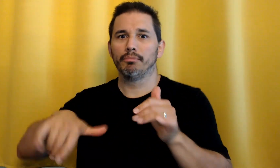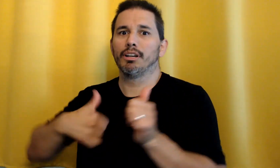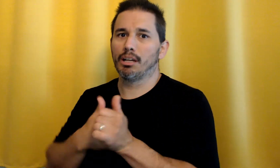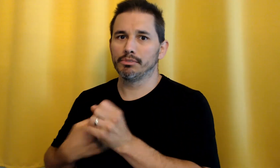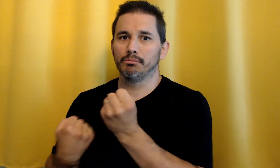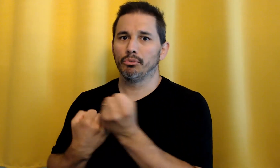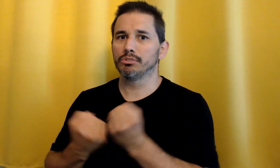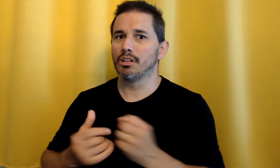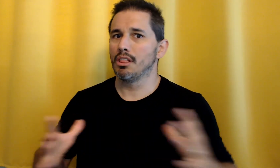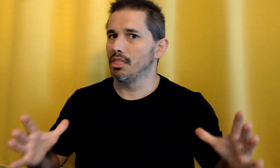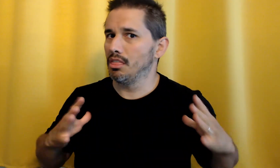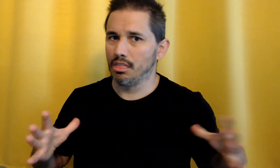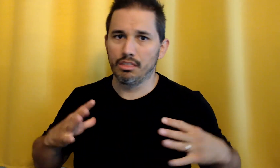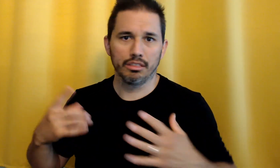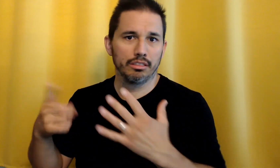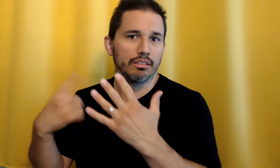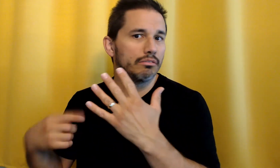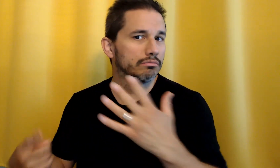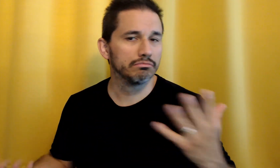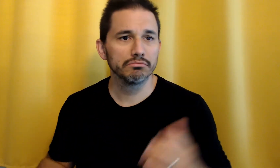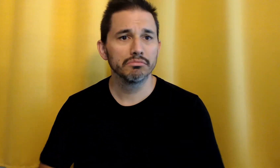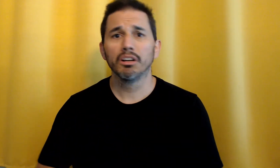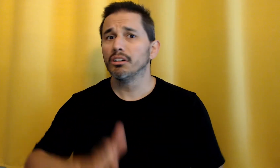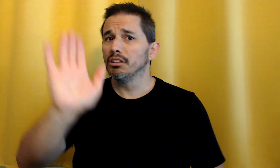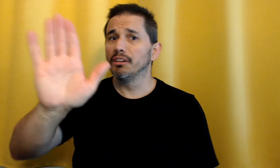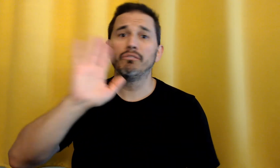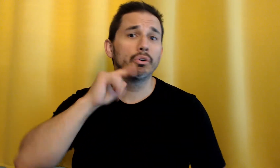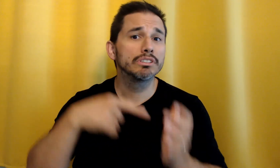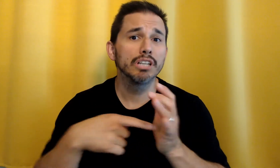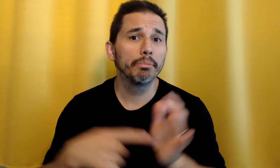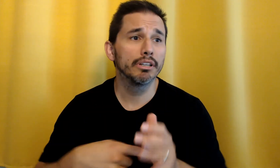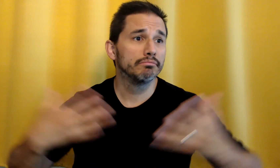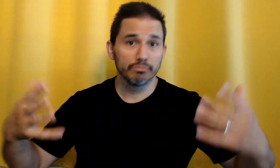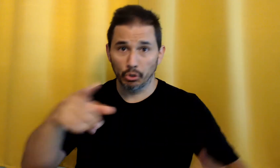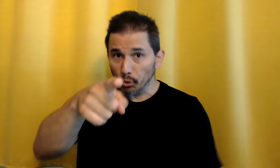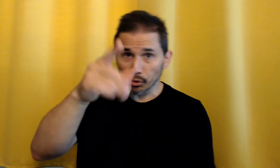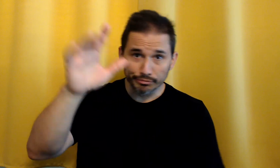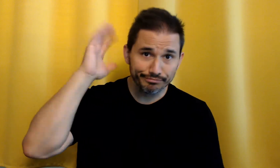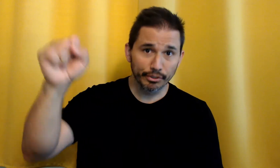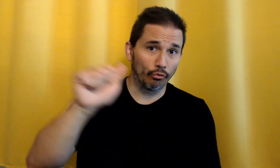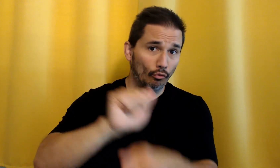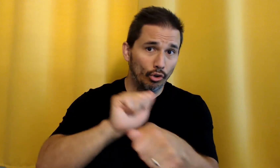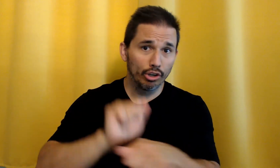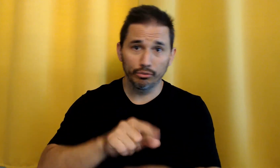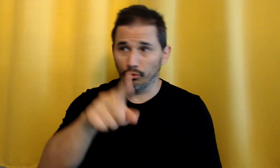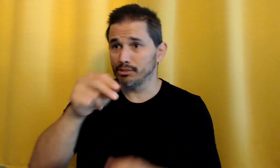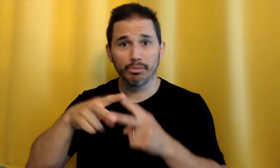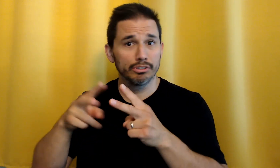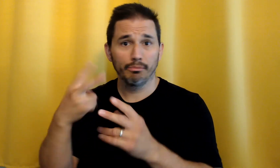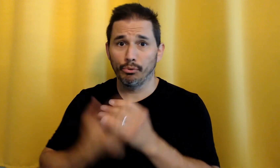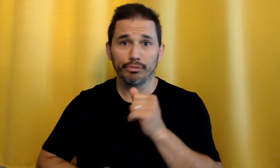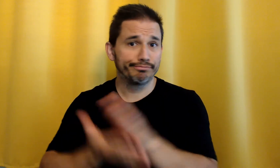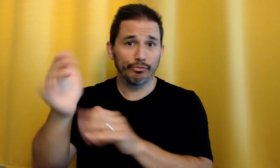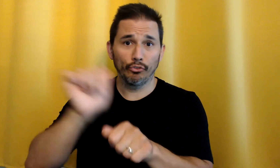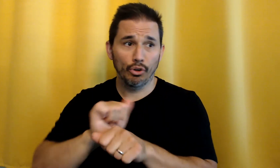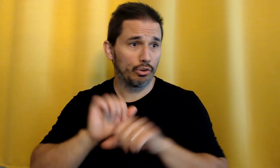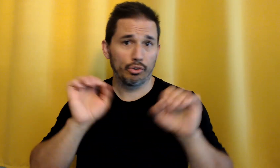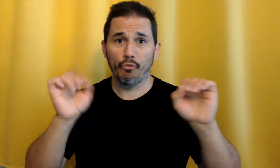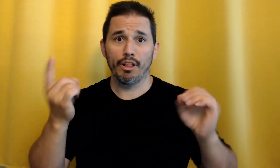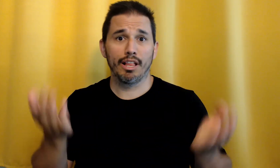sometimes it's nice to have some backup support just in case. For instance, if you and your partner were both